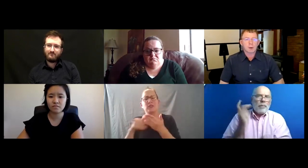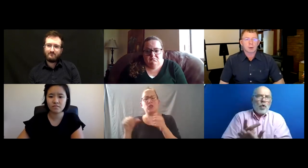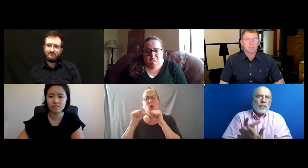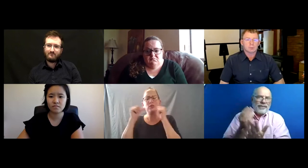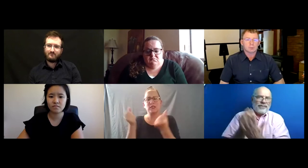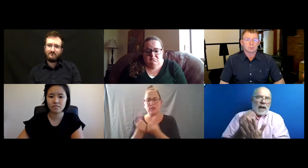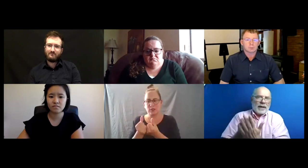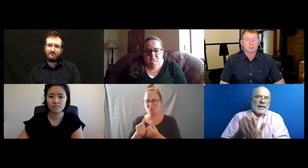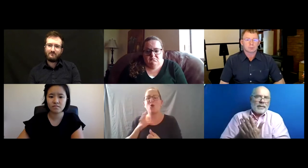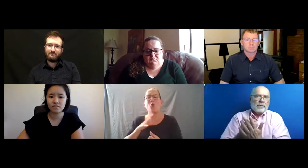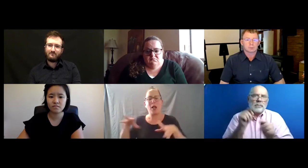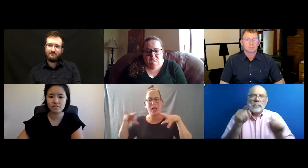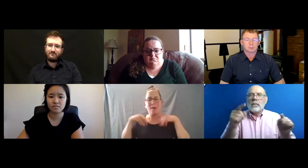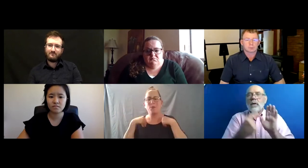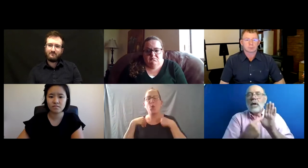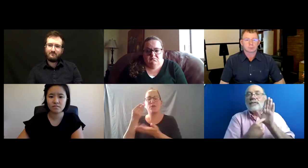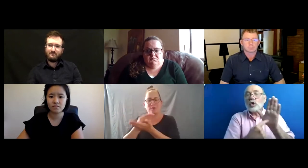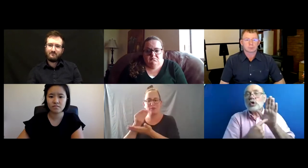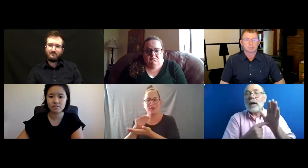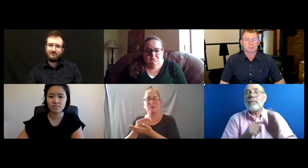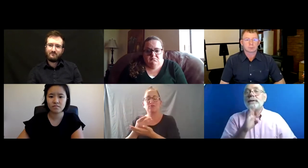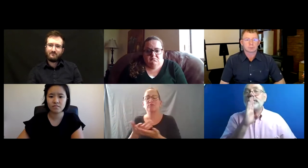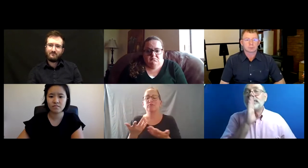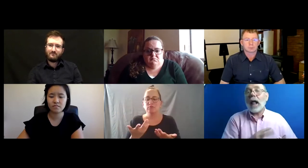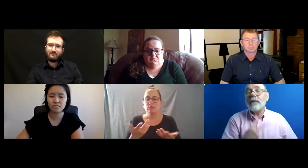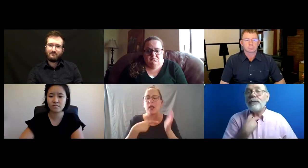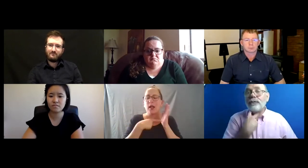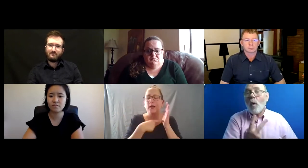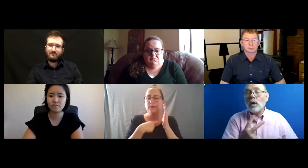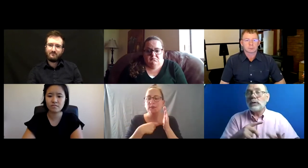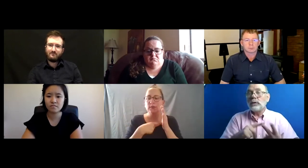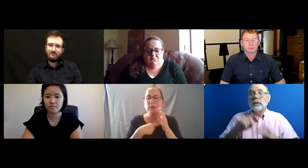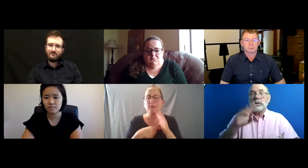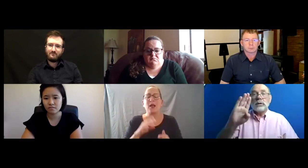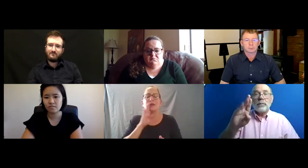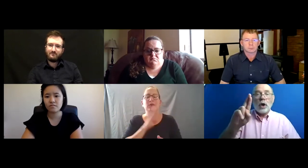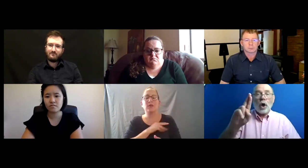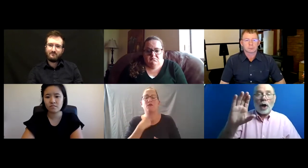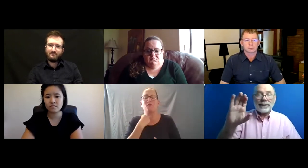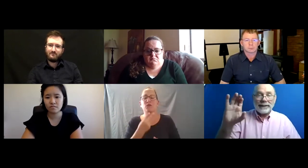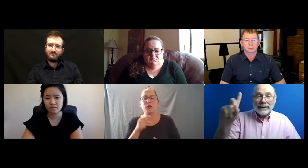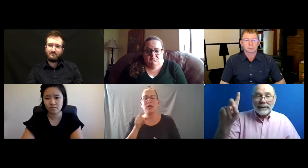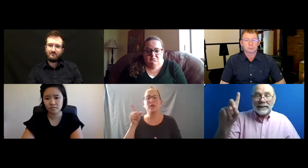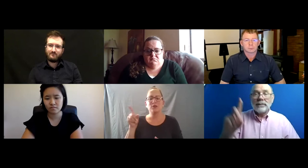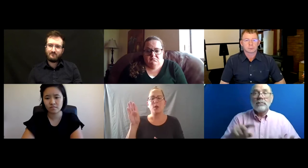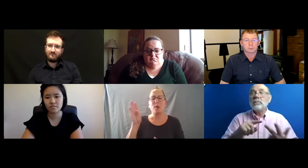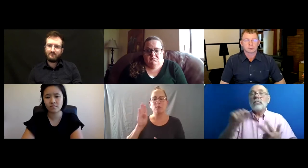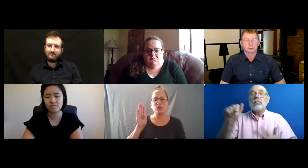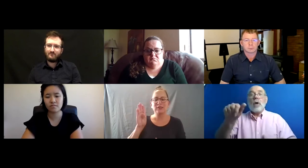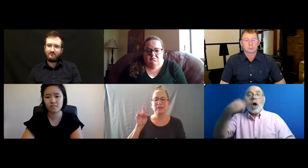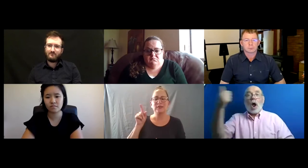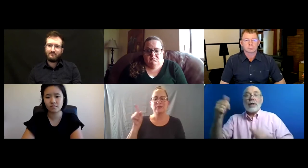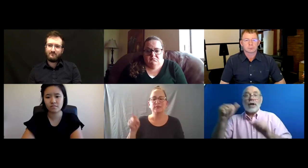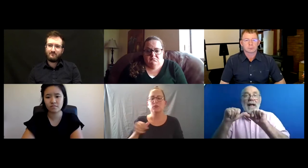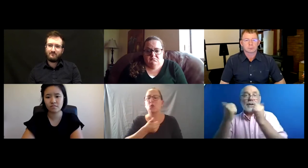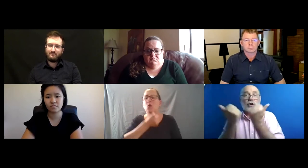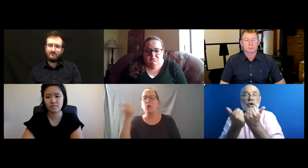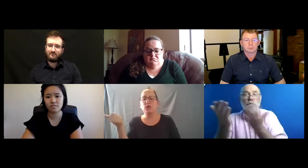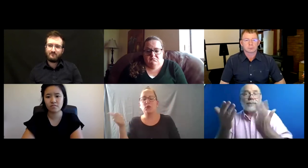Job Program, and there's additional fundings that you can apply for. Silent Voice, BRCCED,